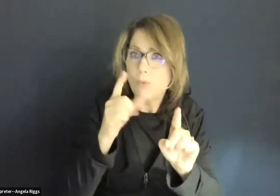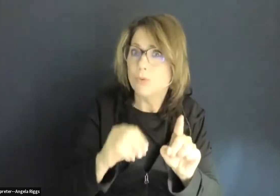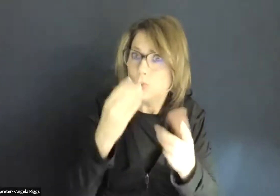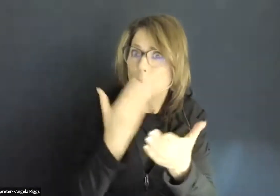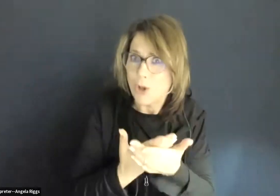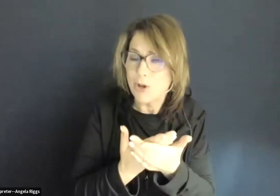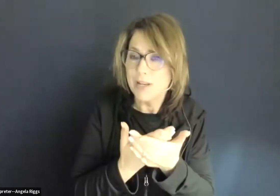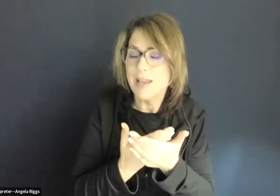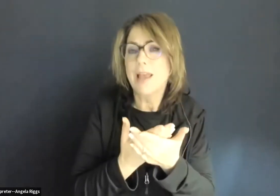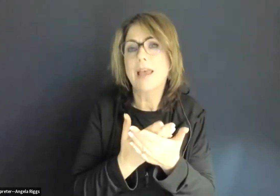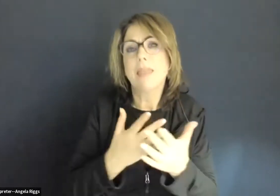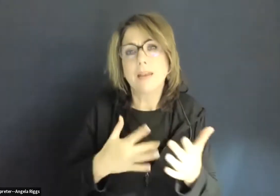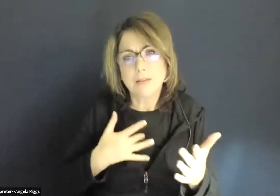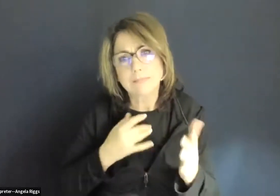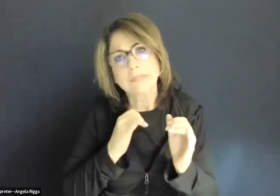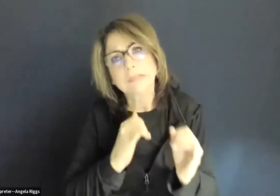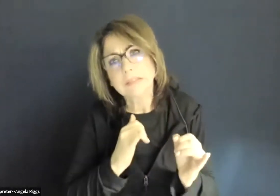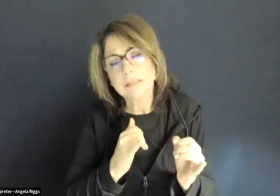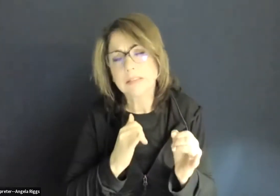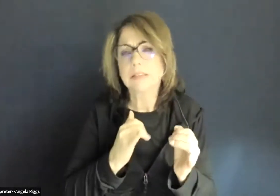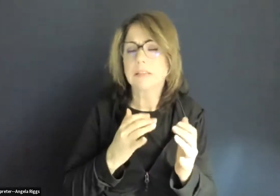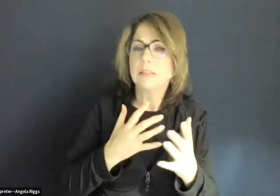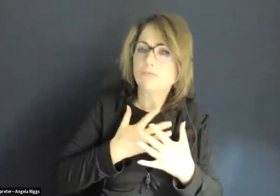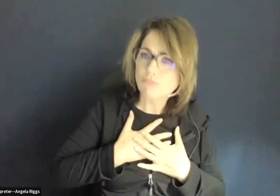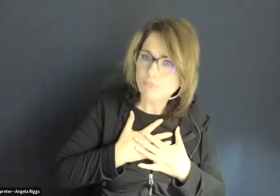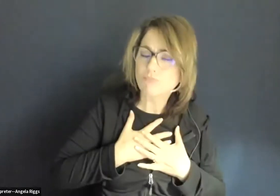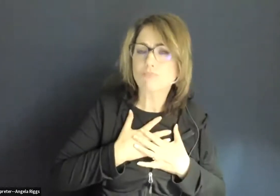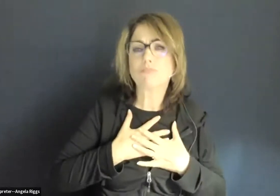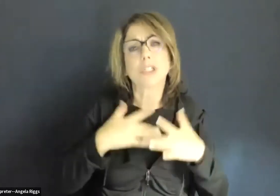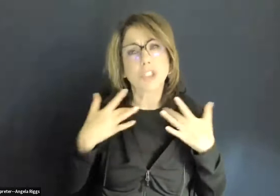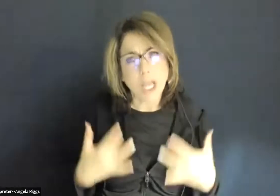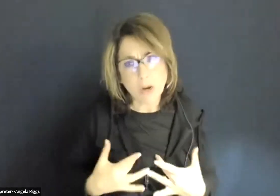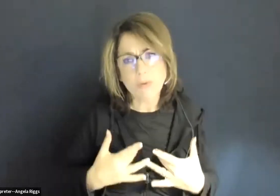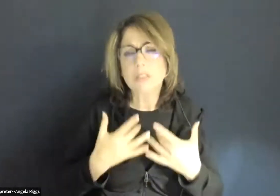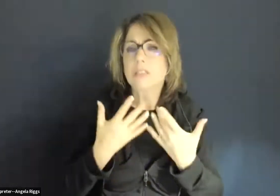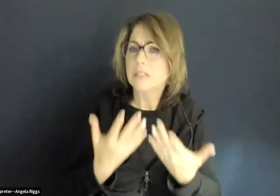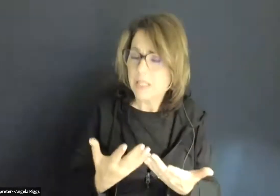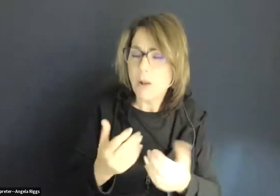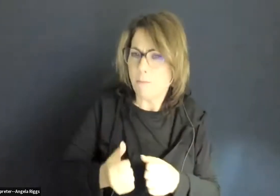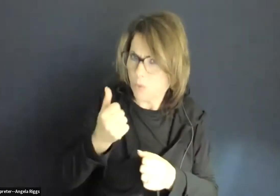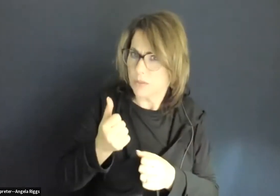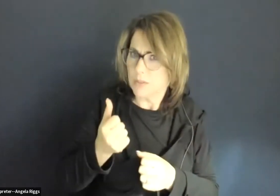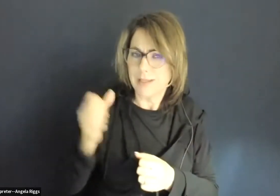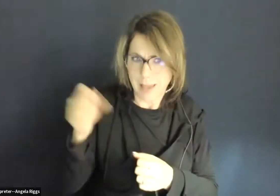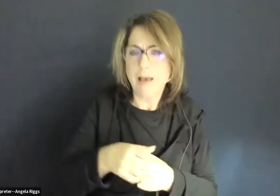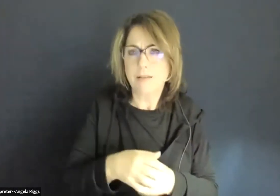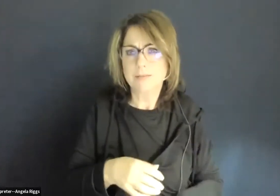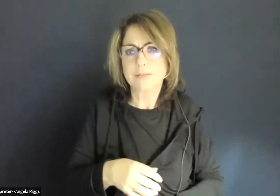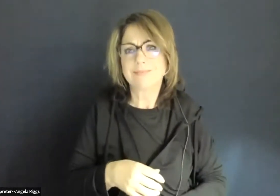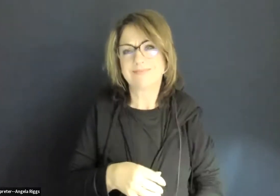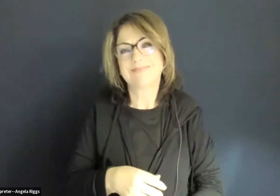they're empathetic and heartfelt and generous for the most part.